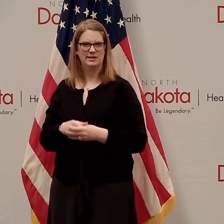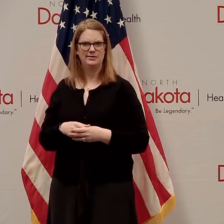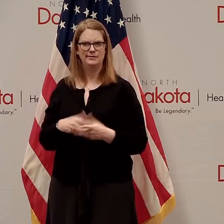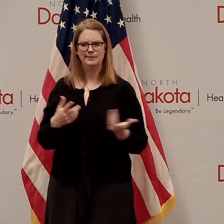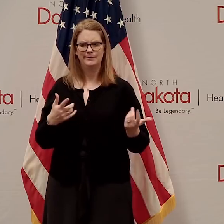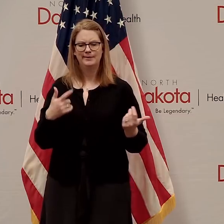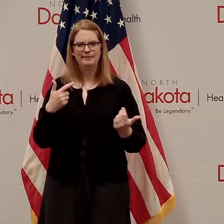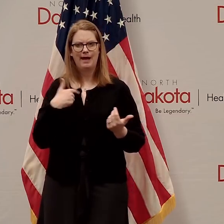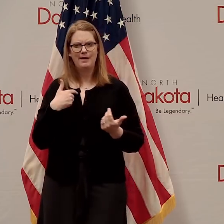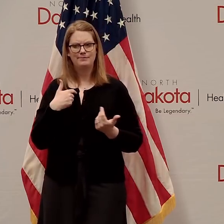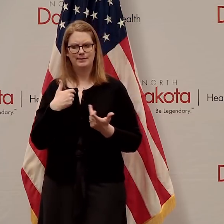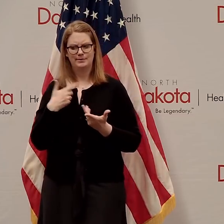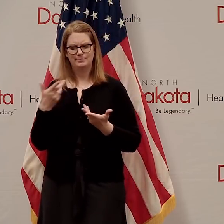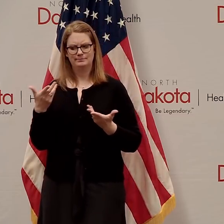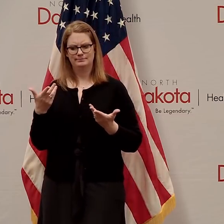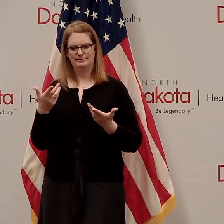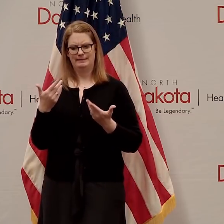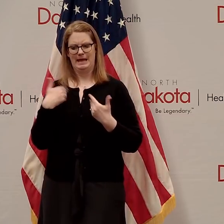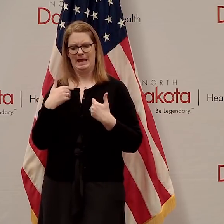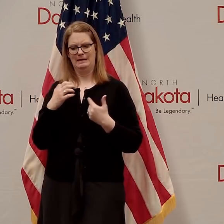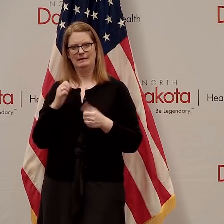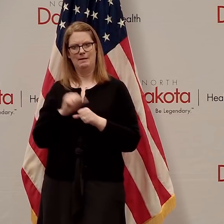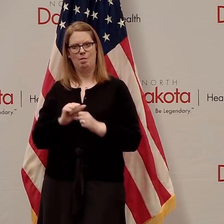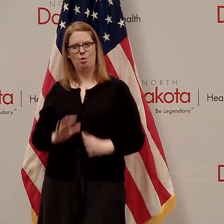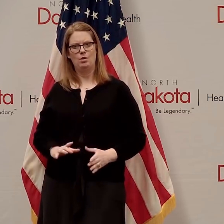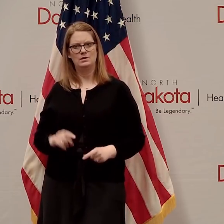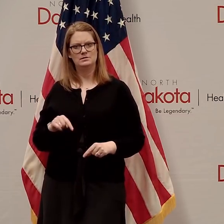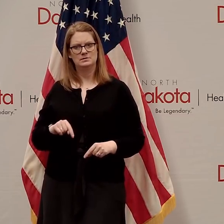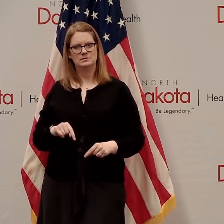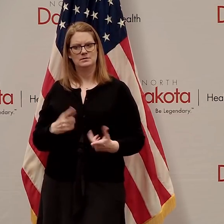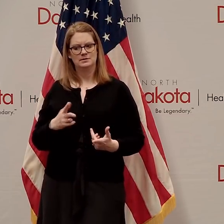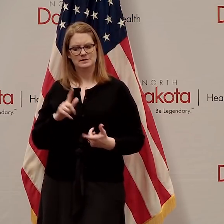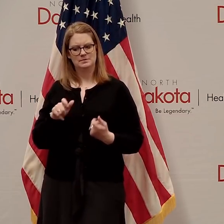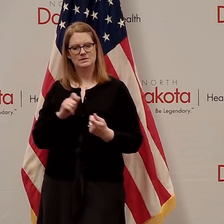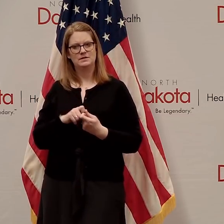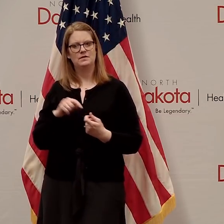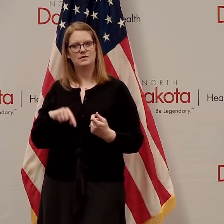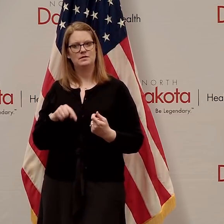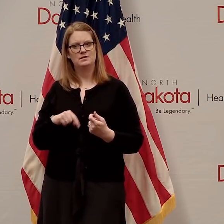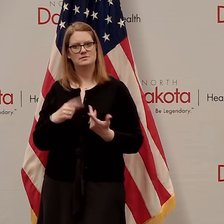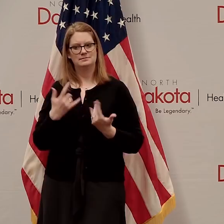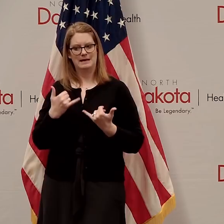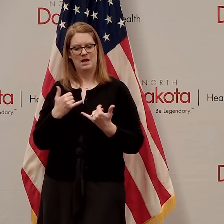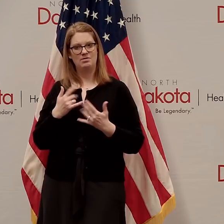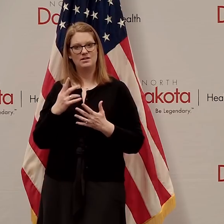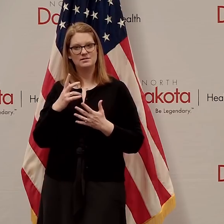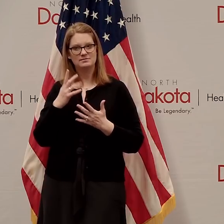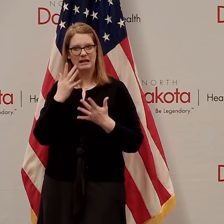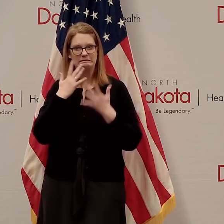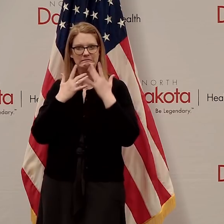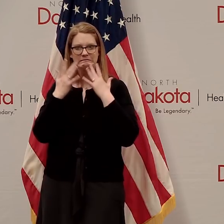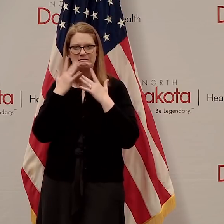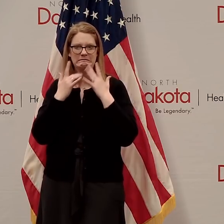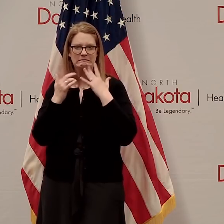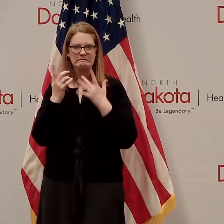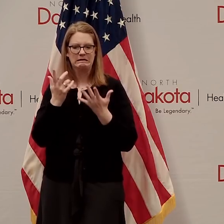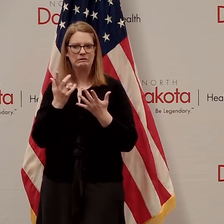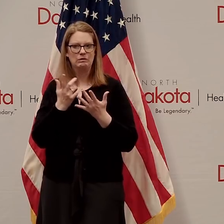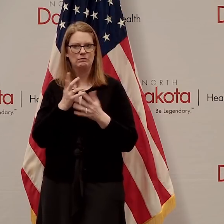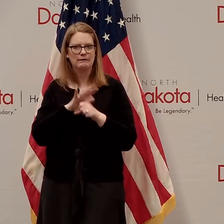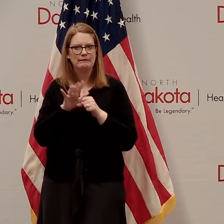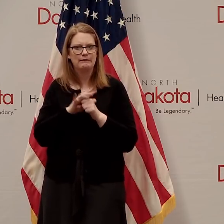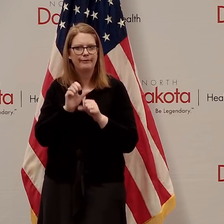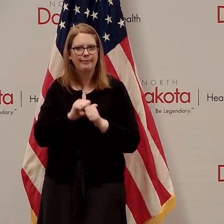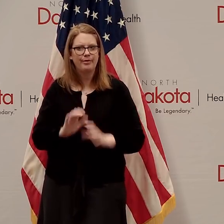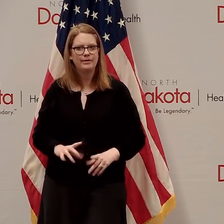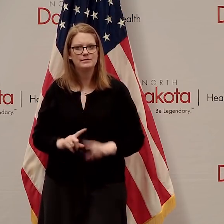employer my whole life, that's the first thing you have to do in this day and age, particularly when we've got a workforce shortage in our state. Any company, their first